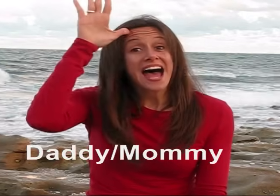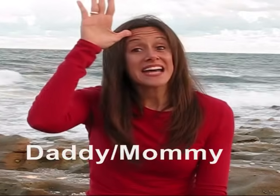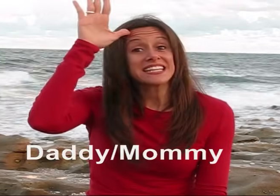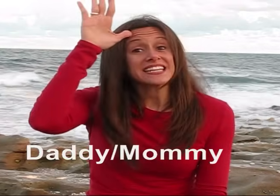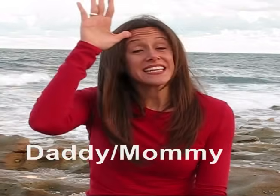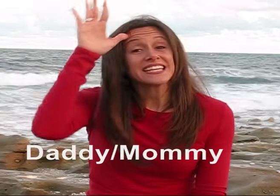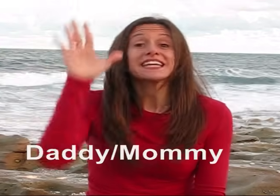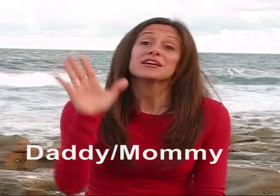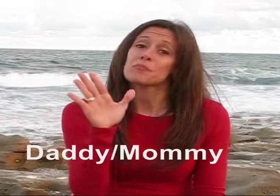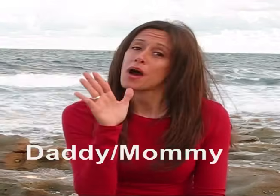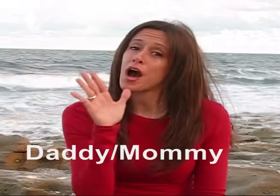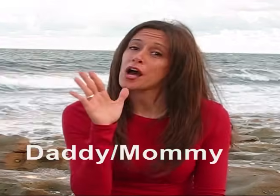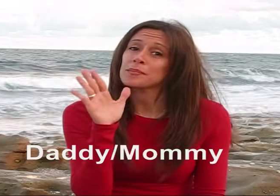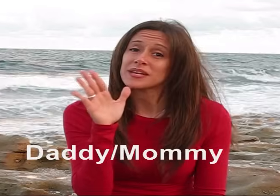Daddy, mommy,